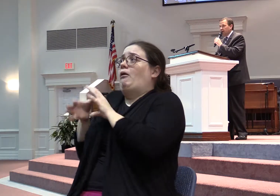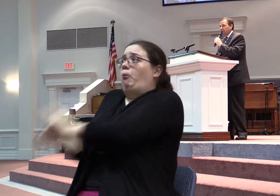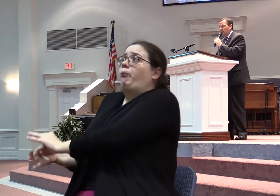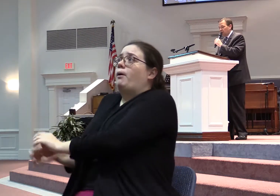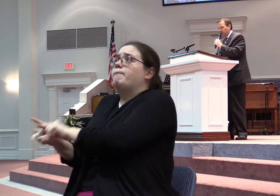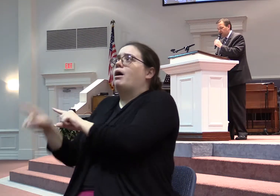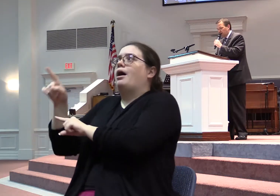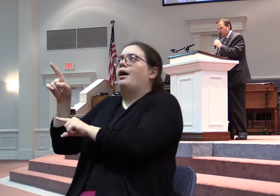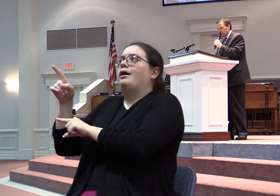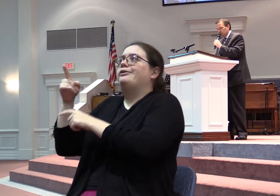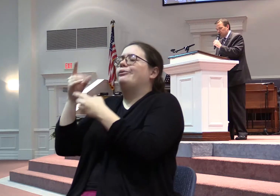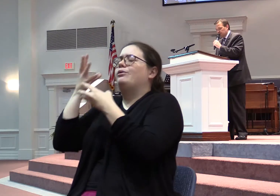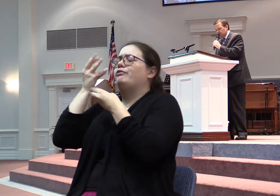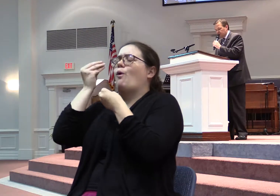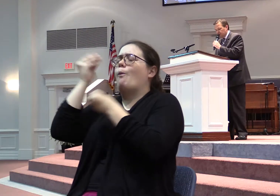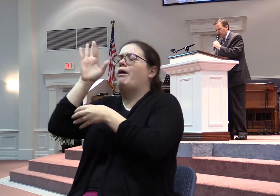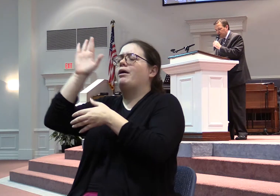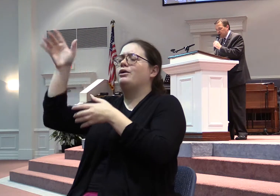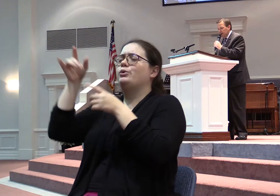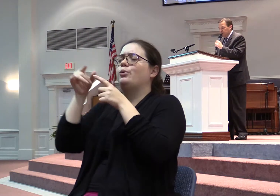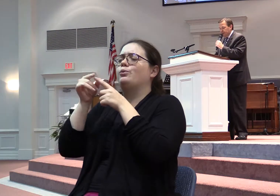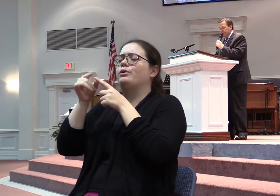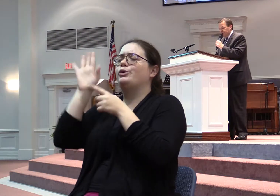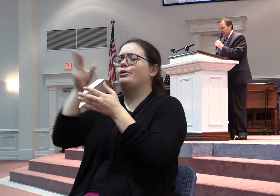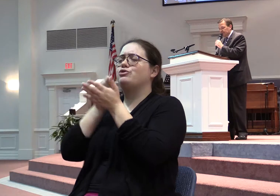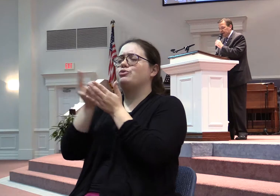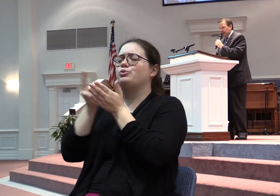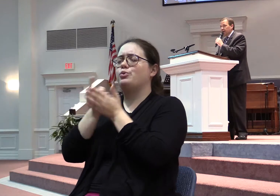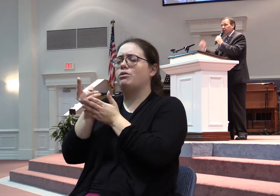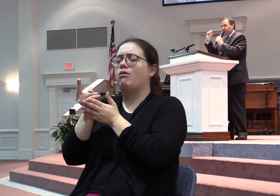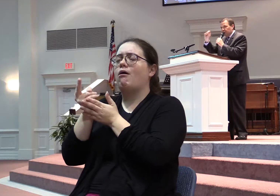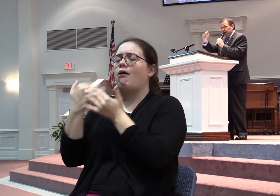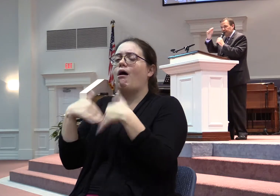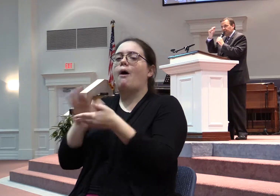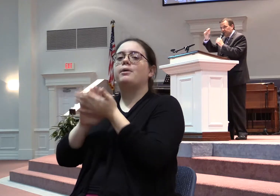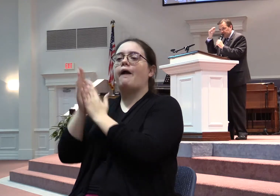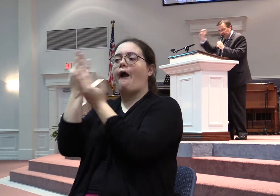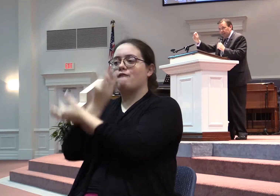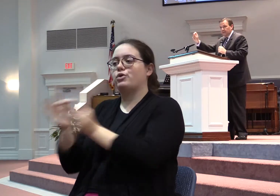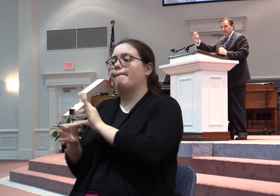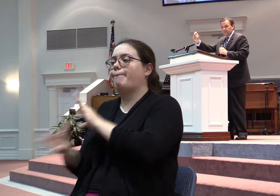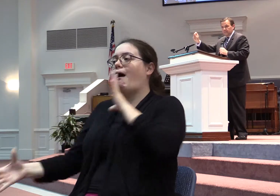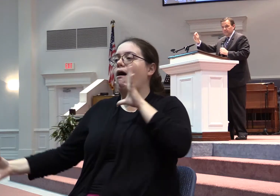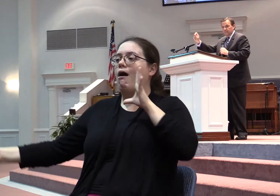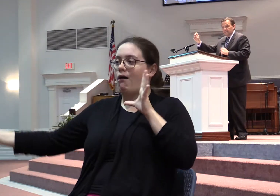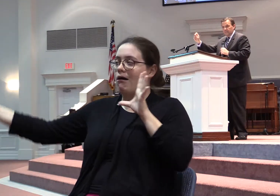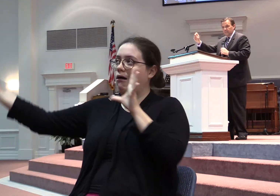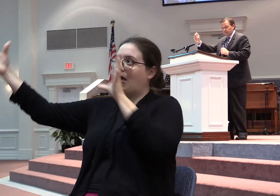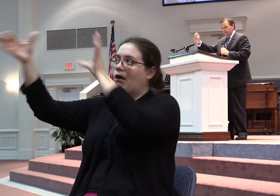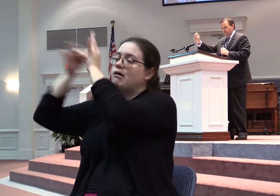heart that form of doctrine which was delivered you, being then made free from sin."